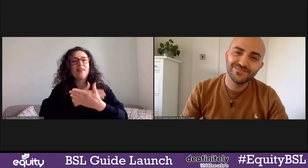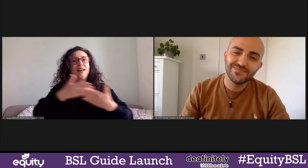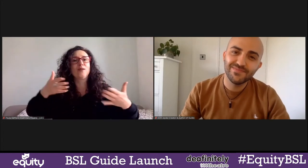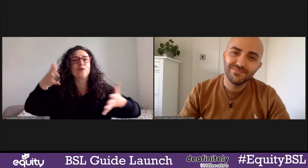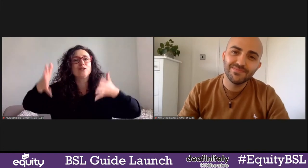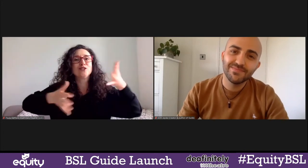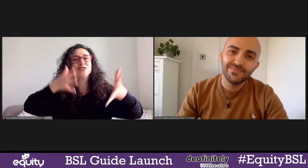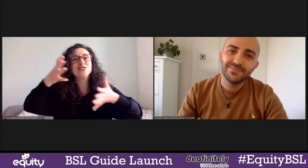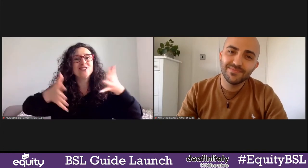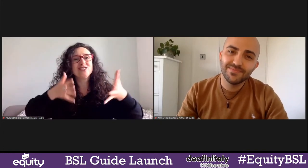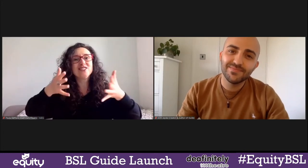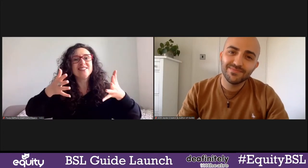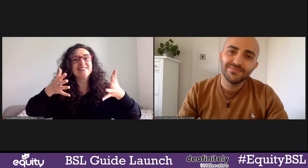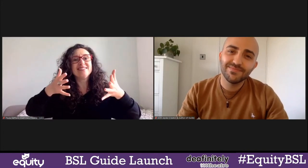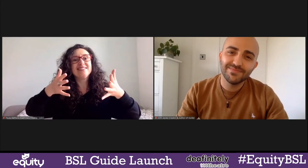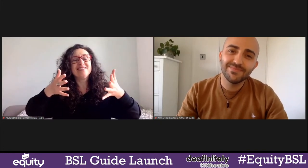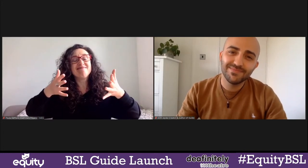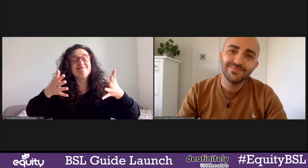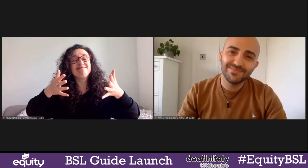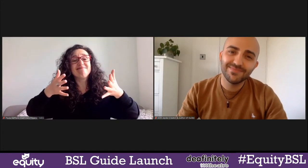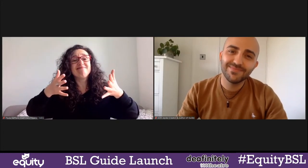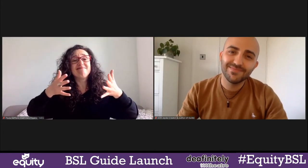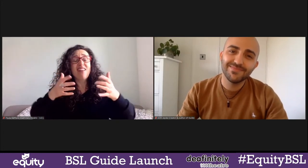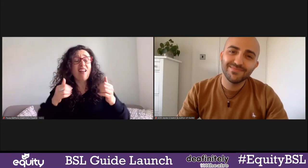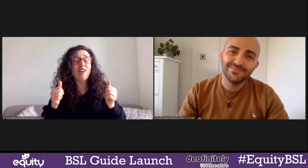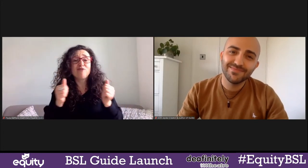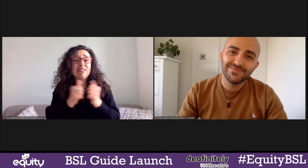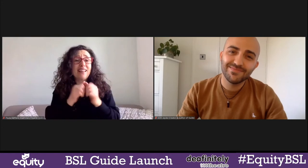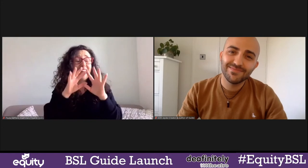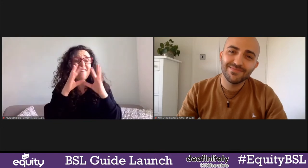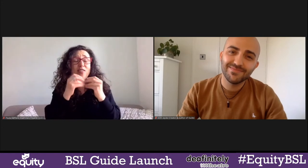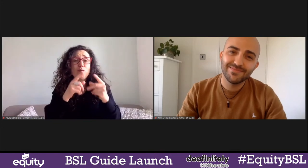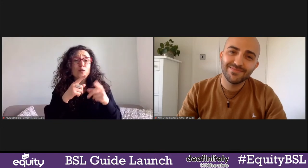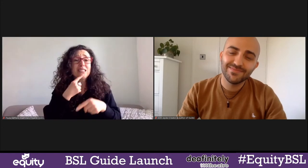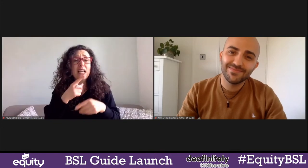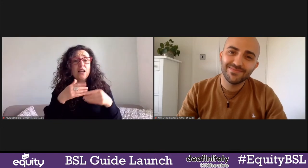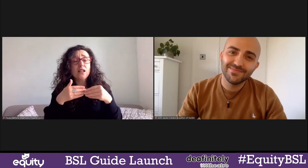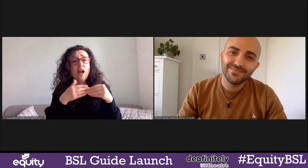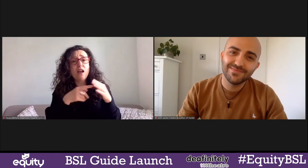feel free to express myself freely via sign language. And I do